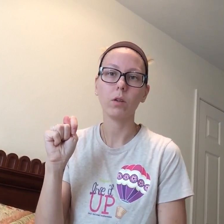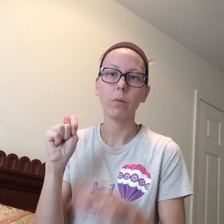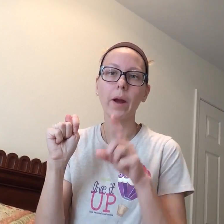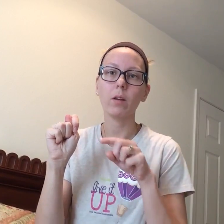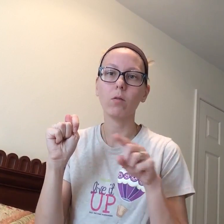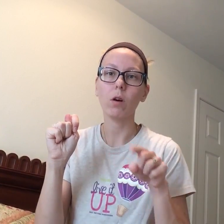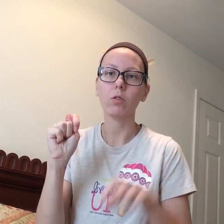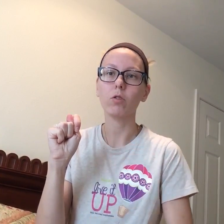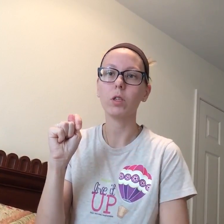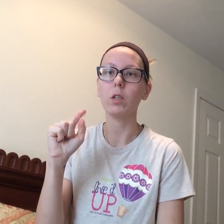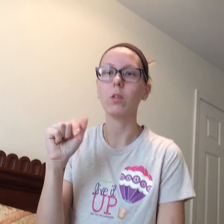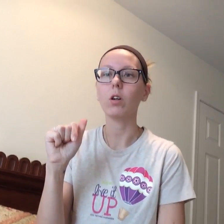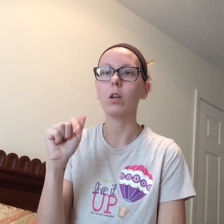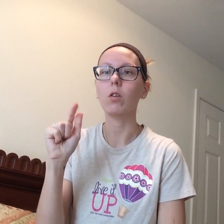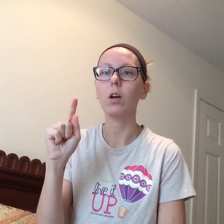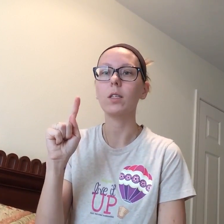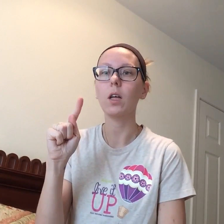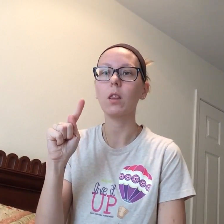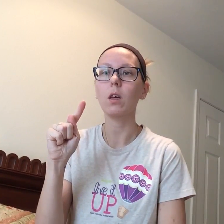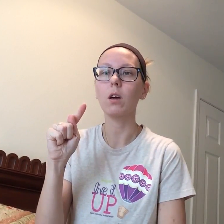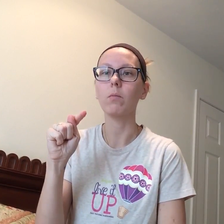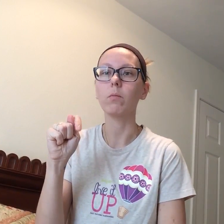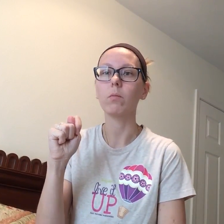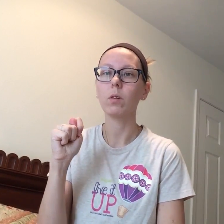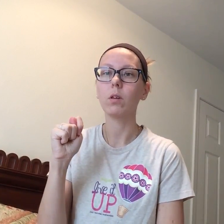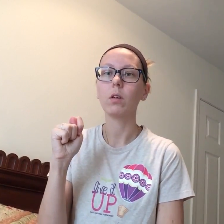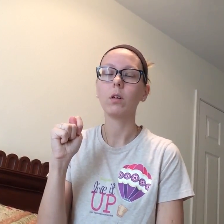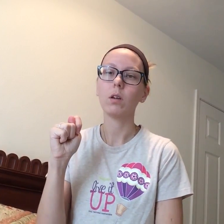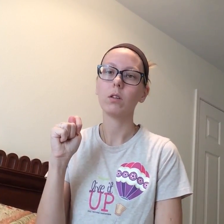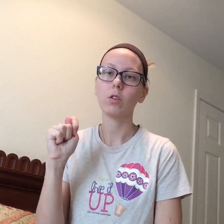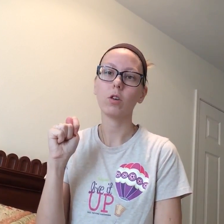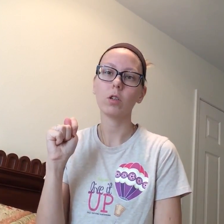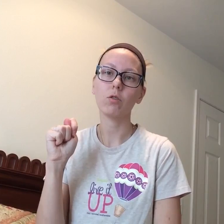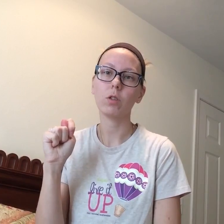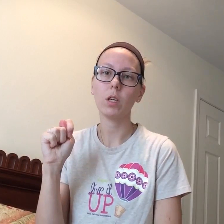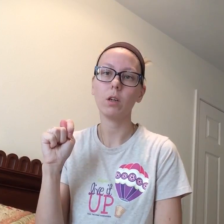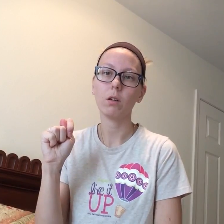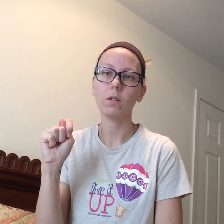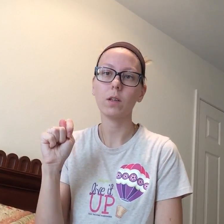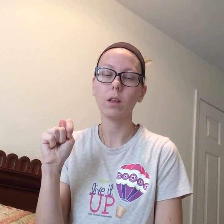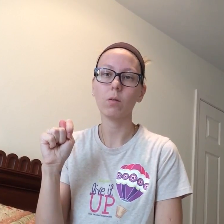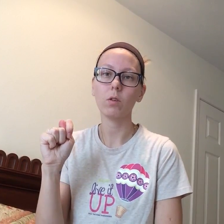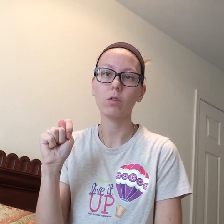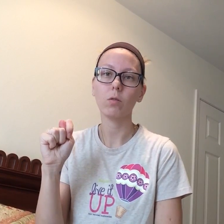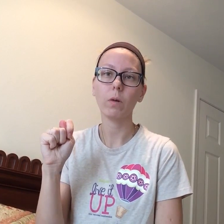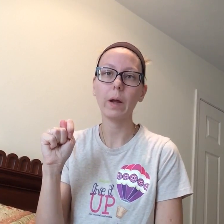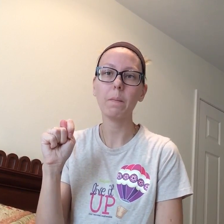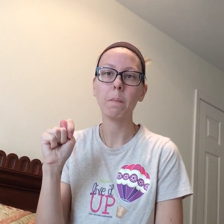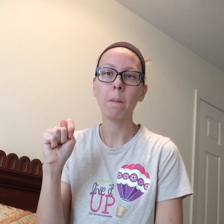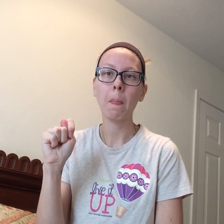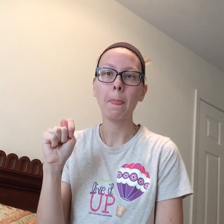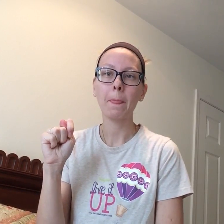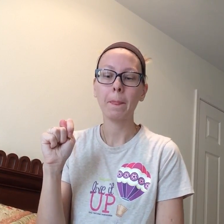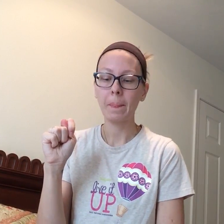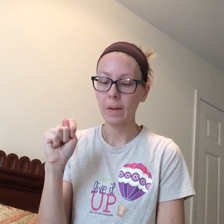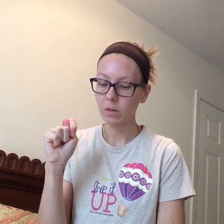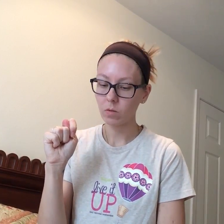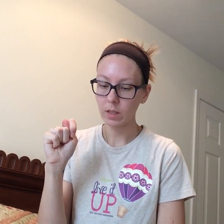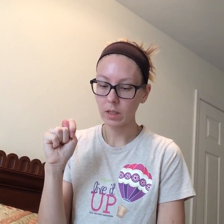you write, you cross your T. You're going to cross that thumb to cross your T in sign language. Okay? So that's a